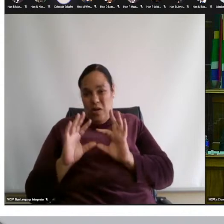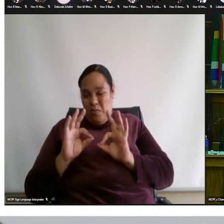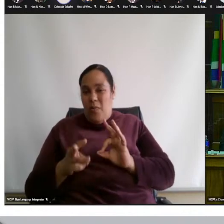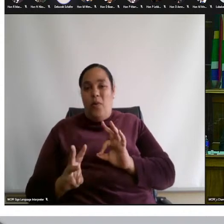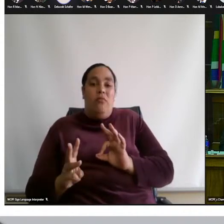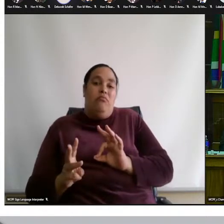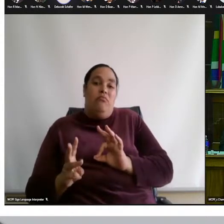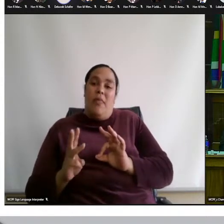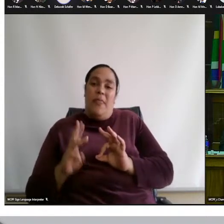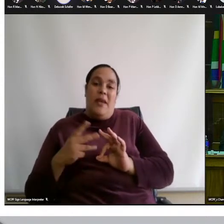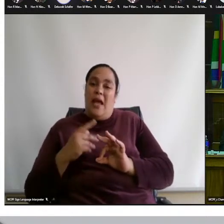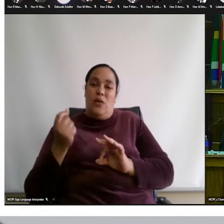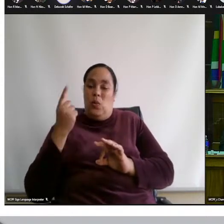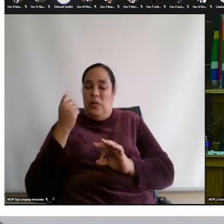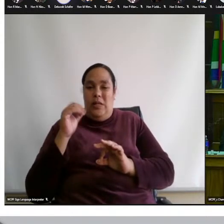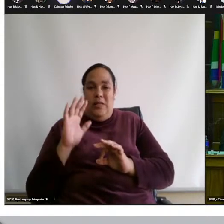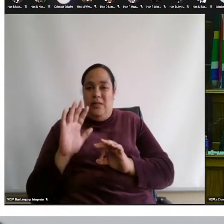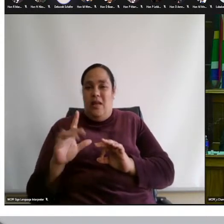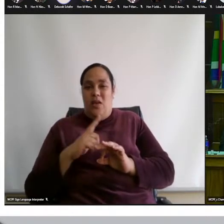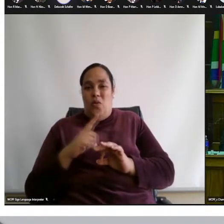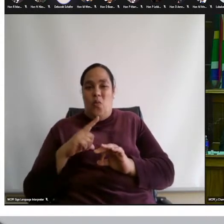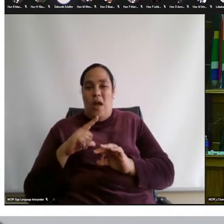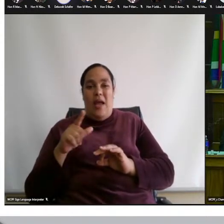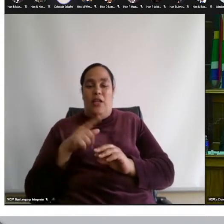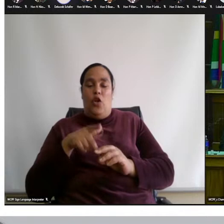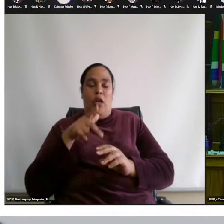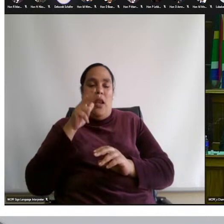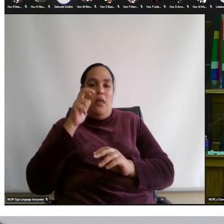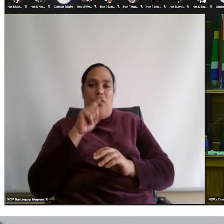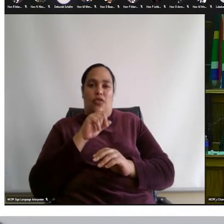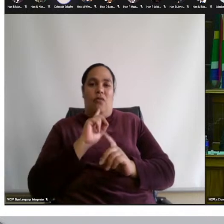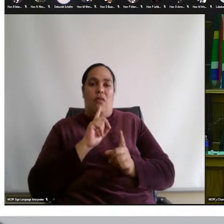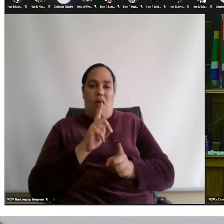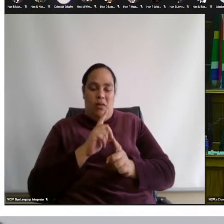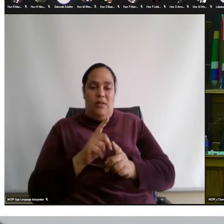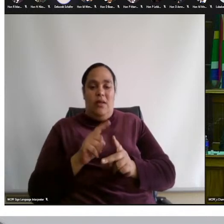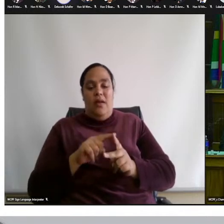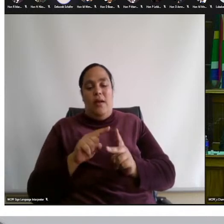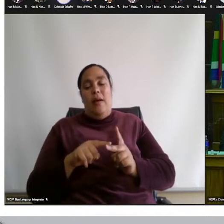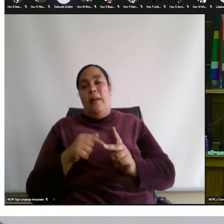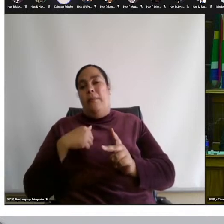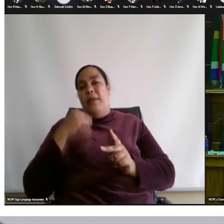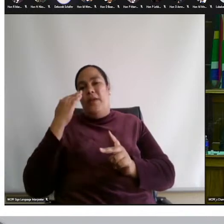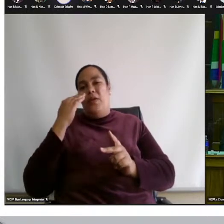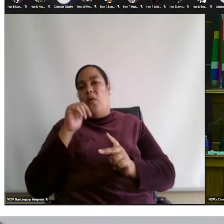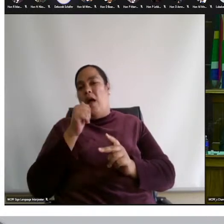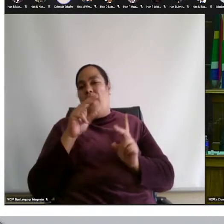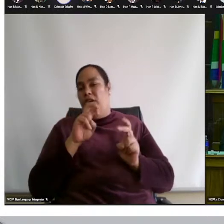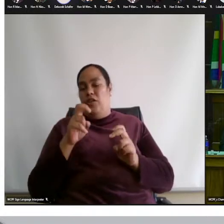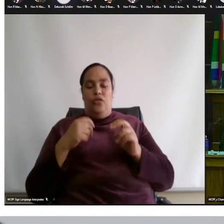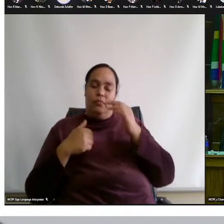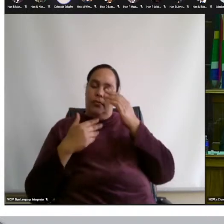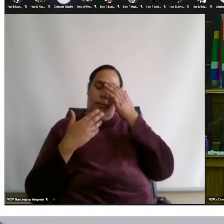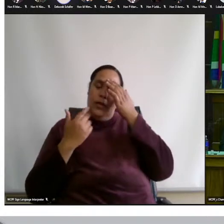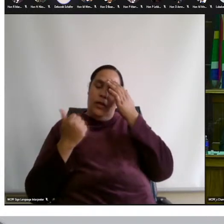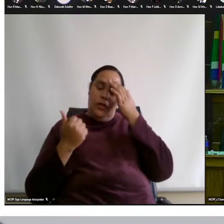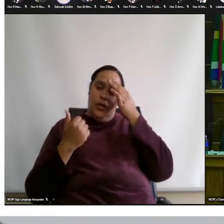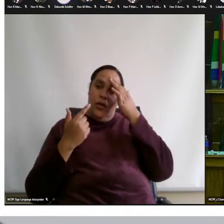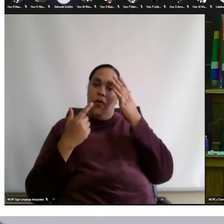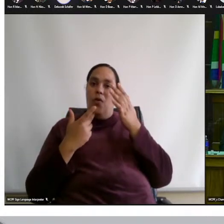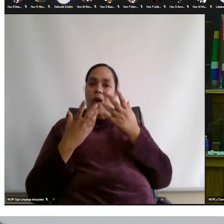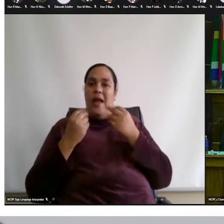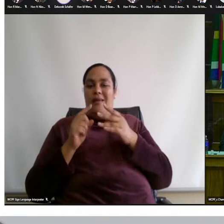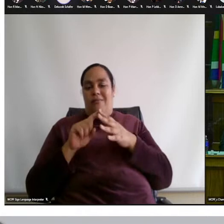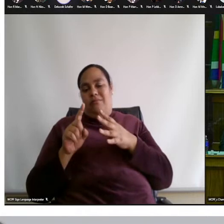I don't quite understand that. He clearly wasn't listening to the answer. Do I know all the other issues? No, I don't. That we have all kinds